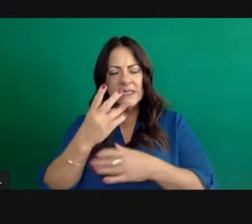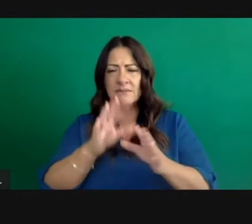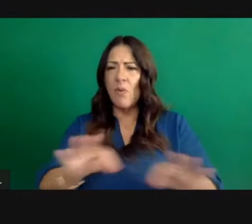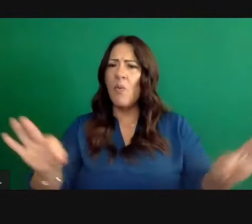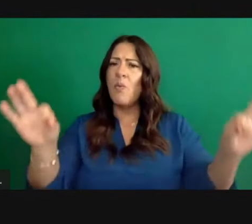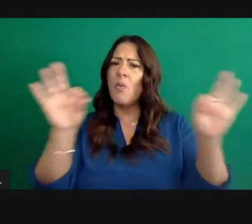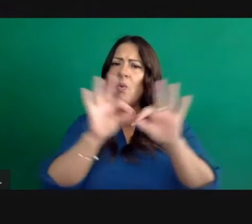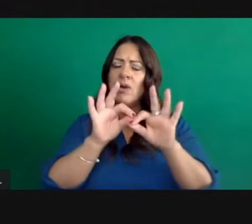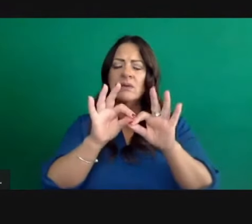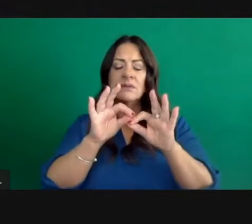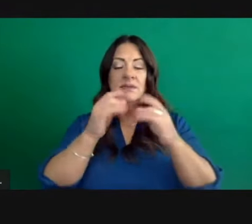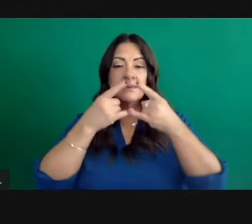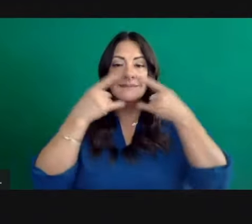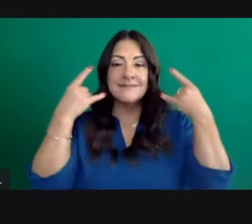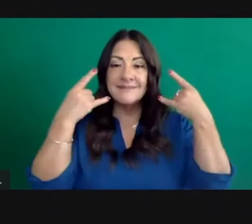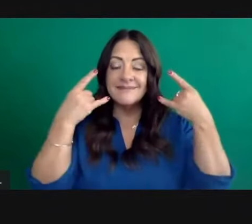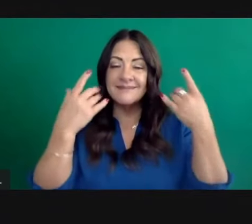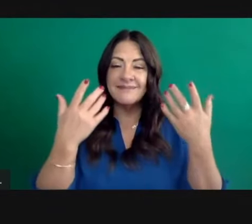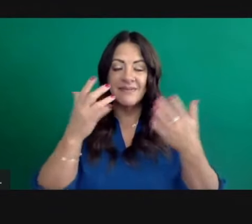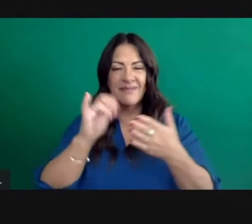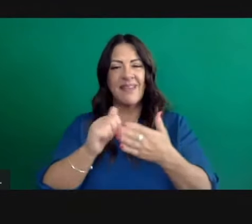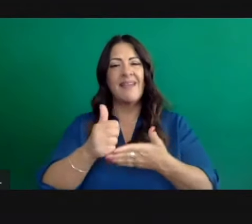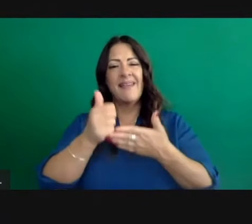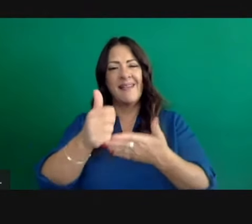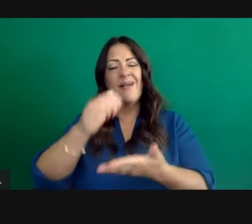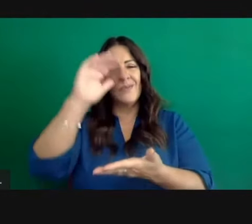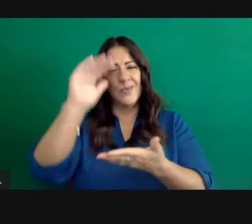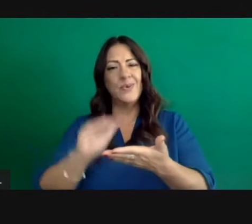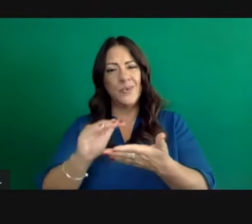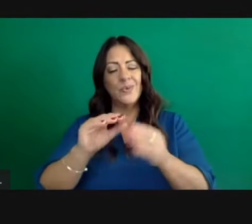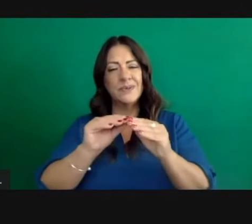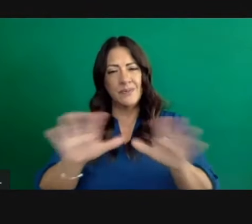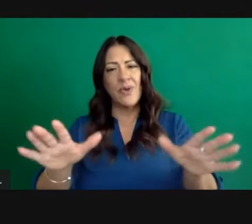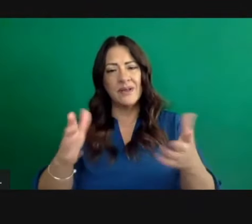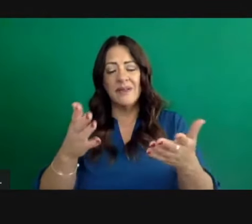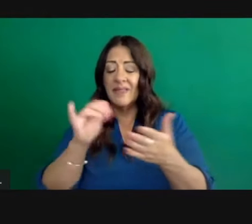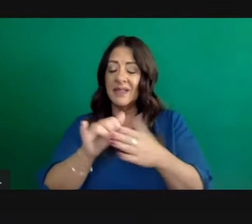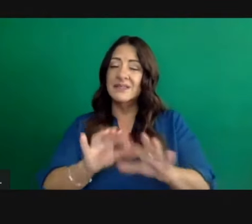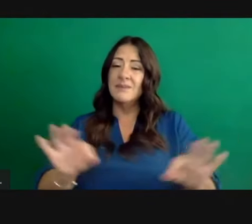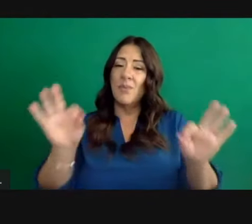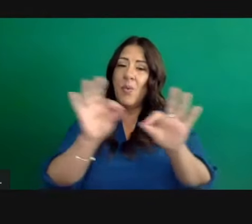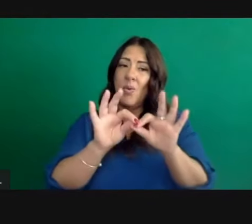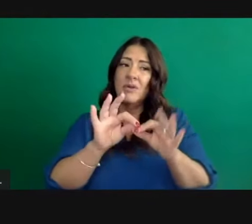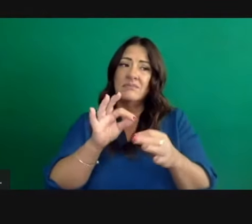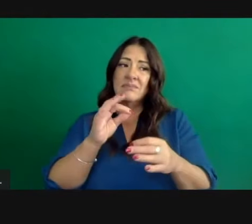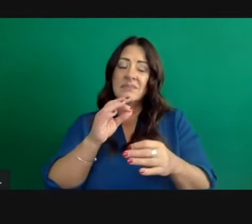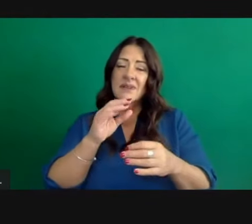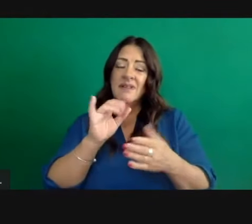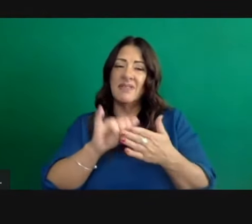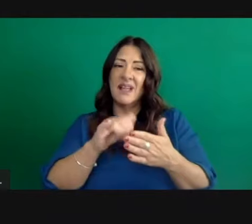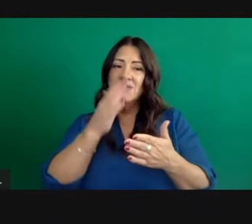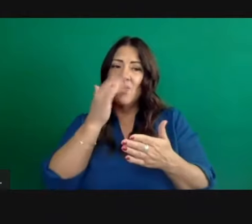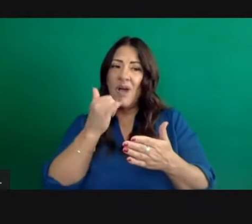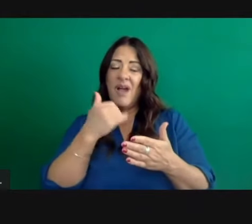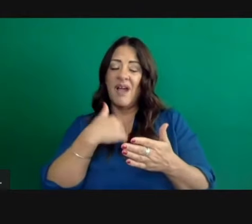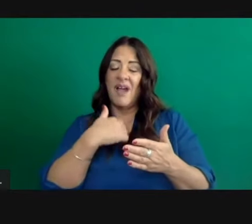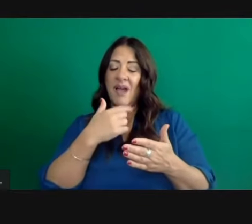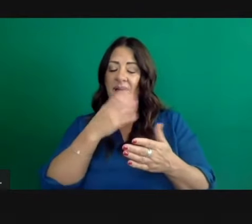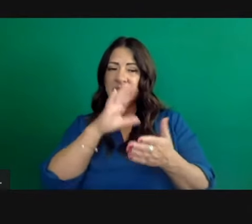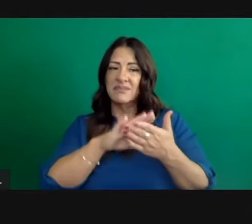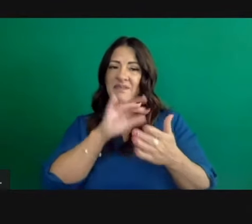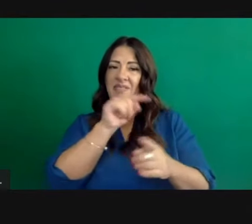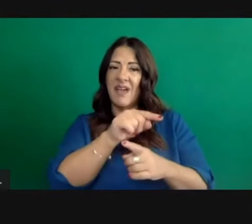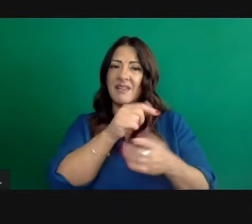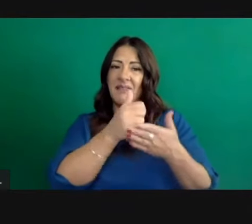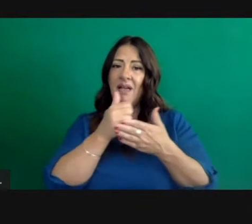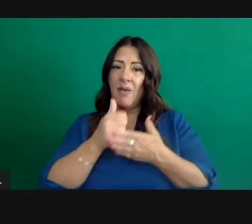valuable tools at play to reduce transmission. So that certainly plays into it some. And as I say and have